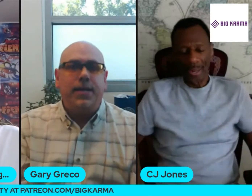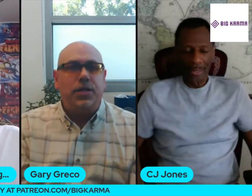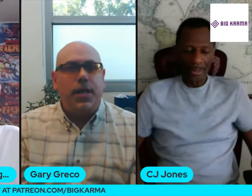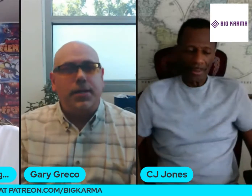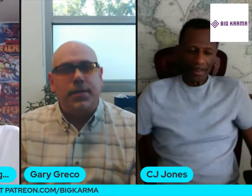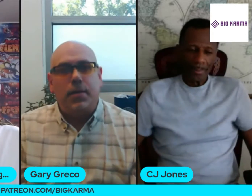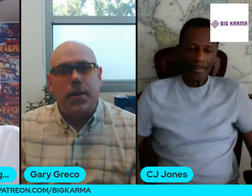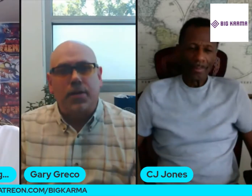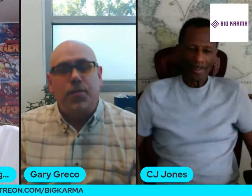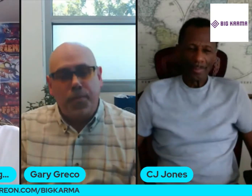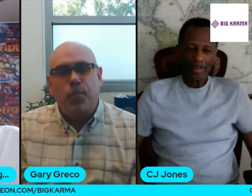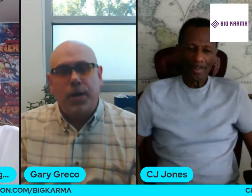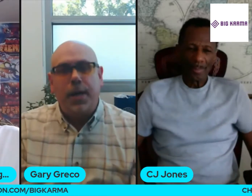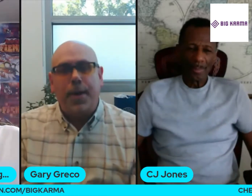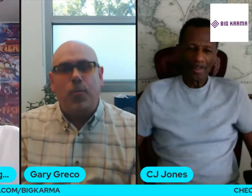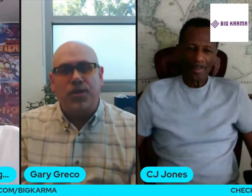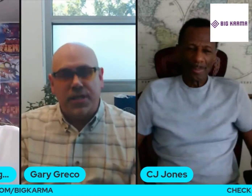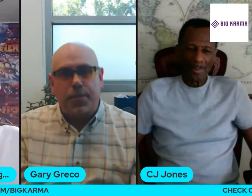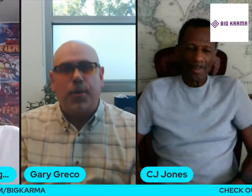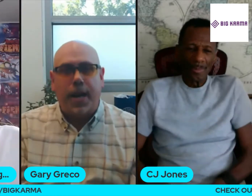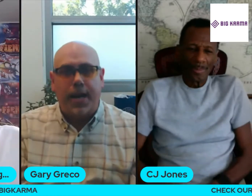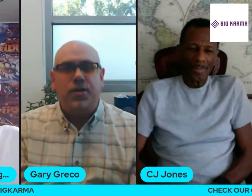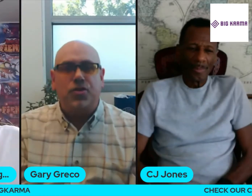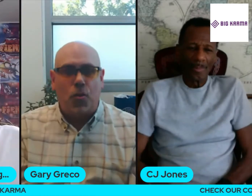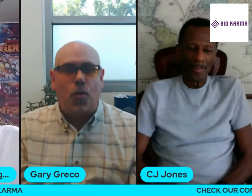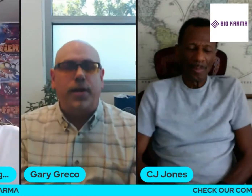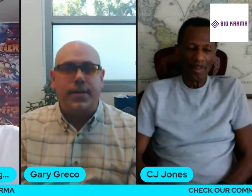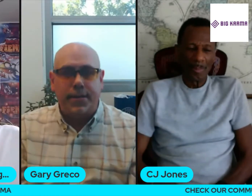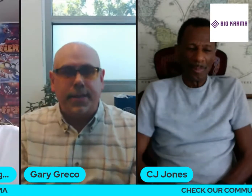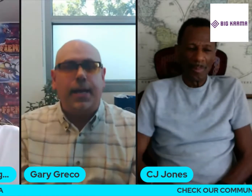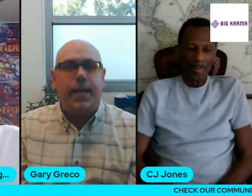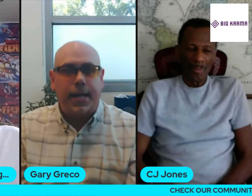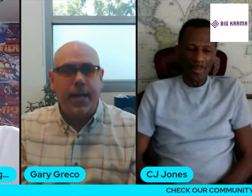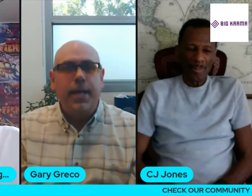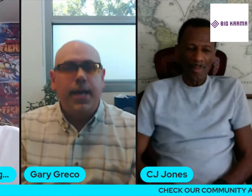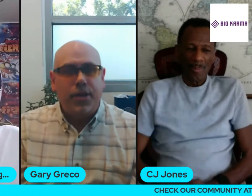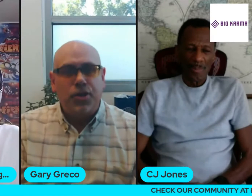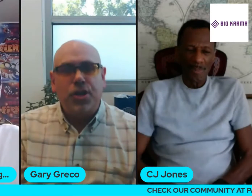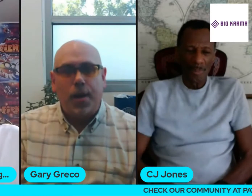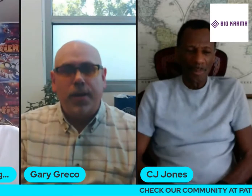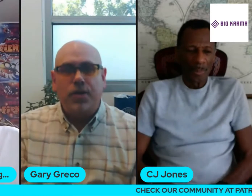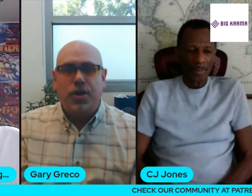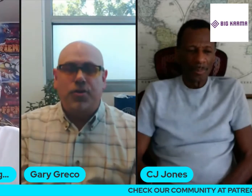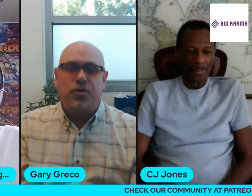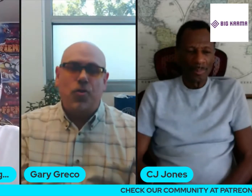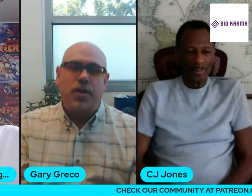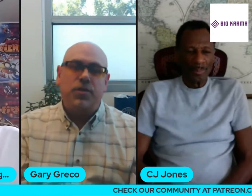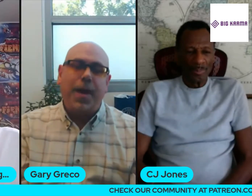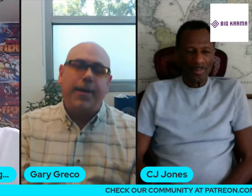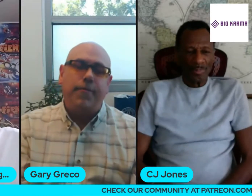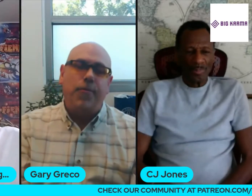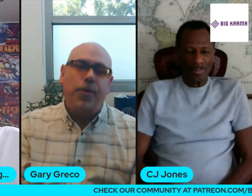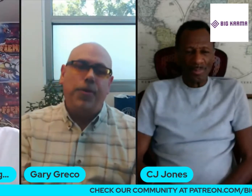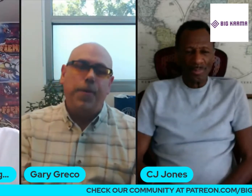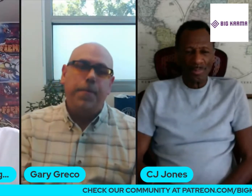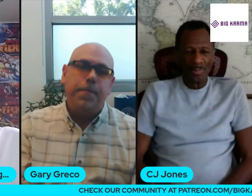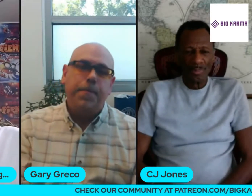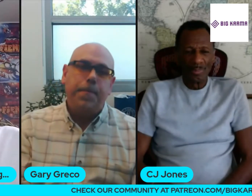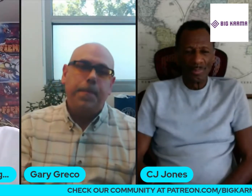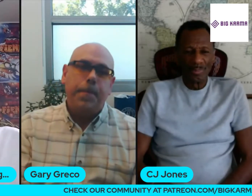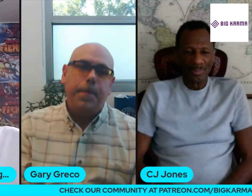And it's really about reciprocating stories and telling and sharing each other's stories back and